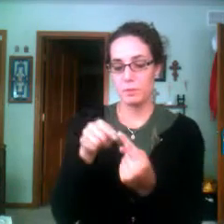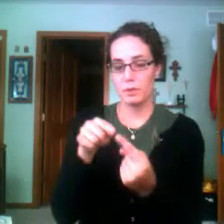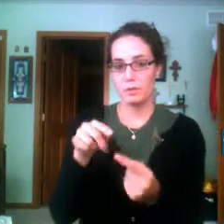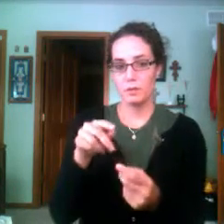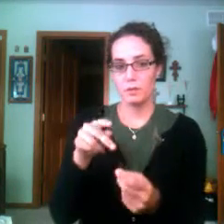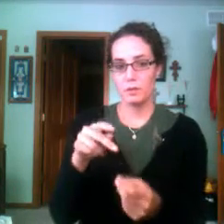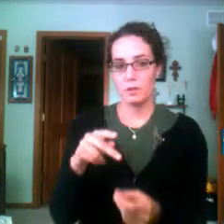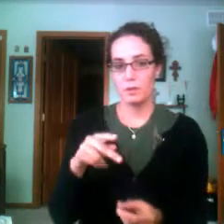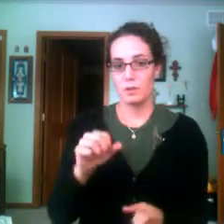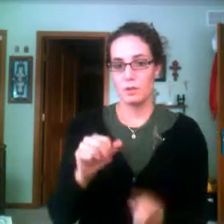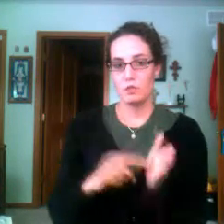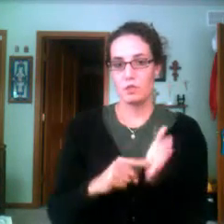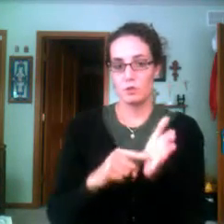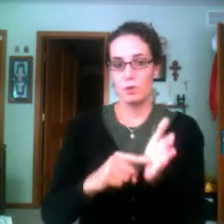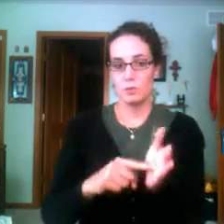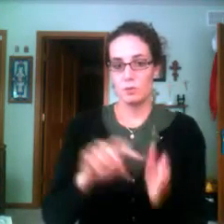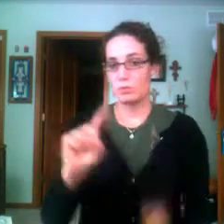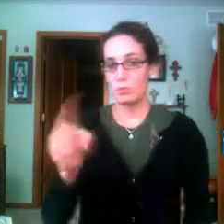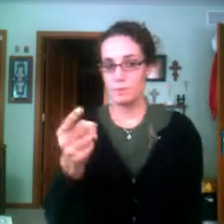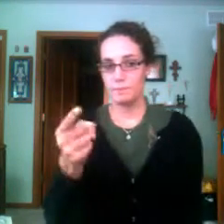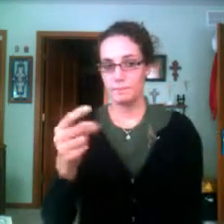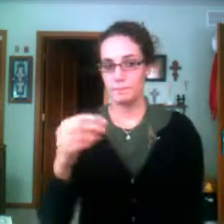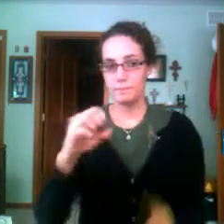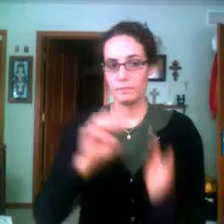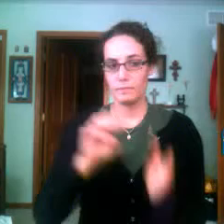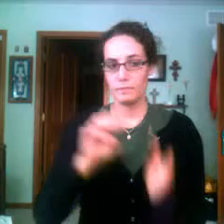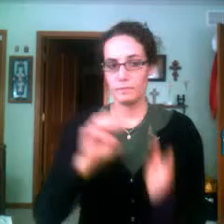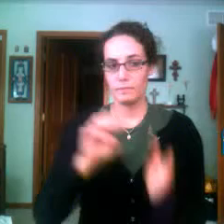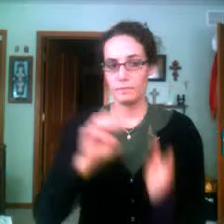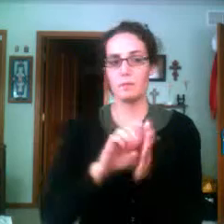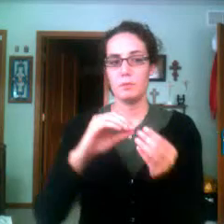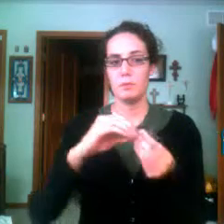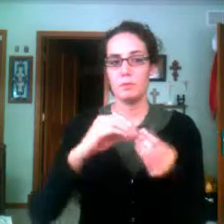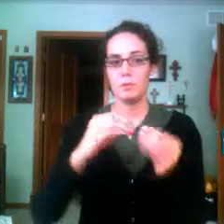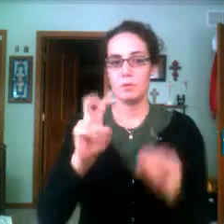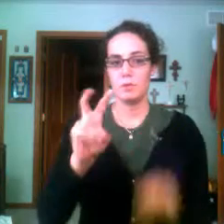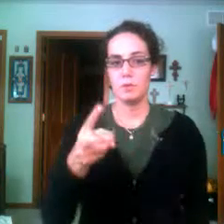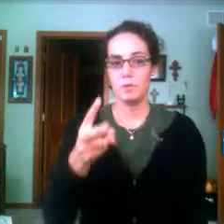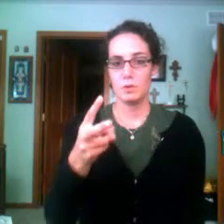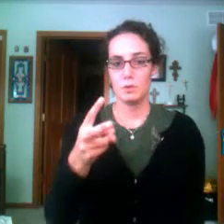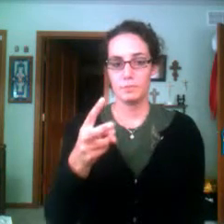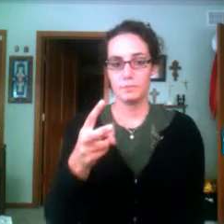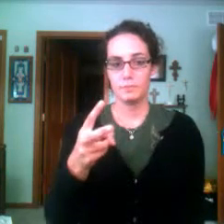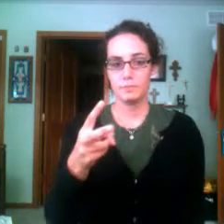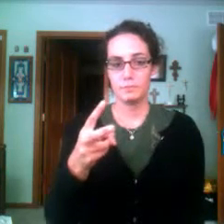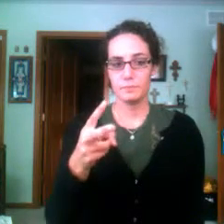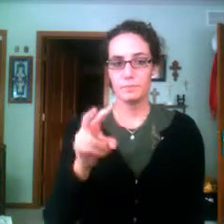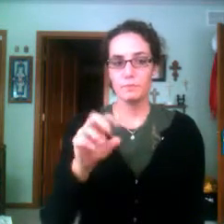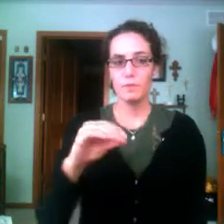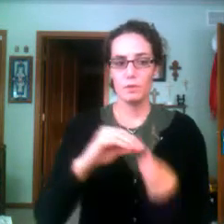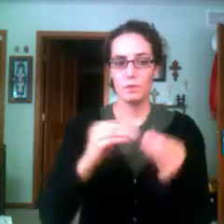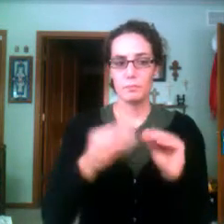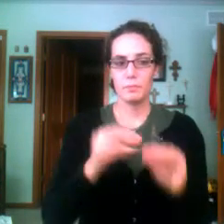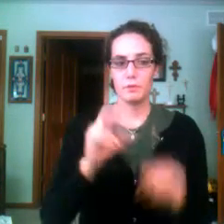that. You have the number 2. Put that right there. The number 2 has a